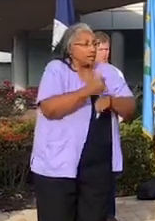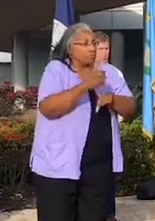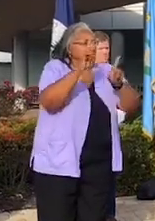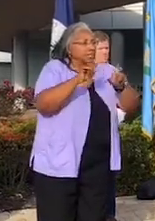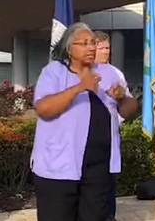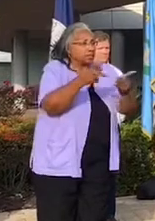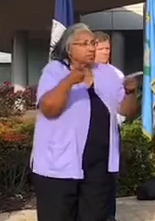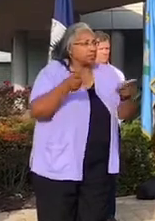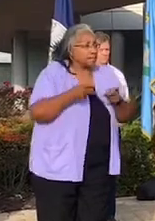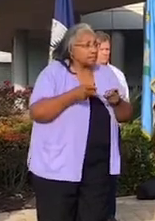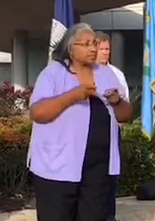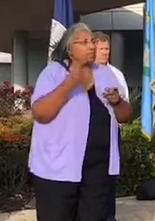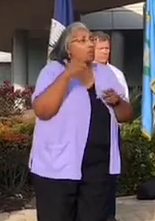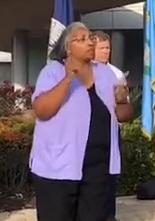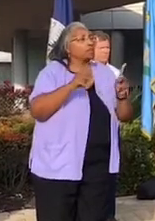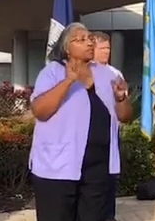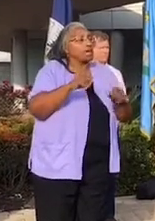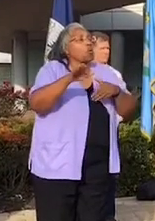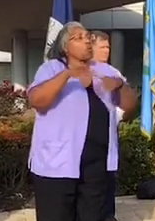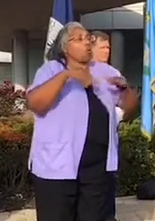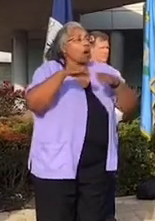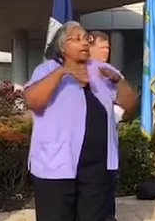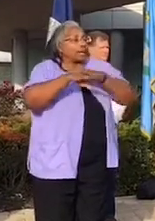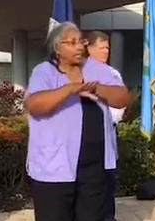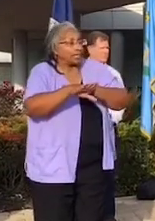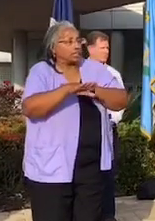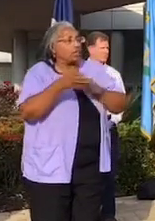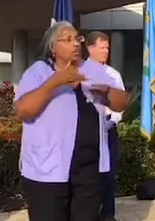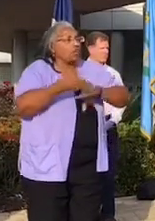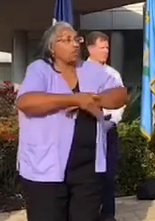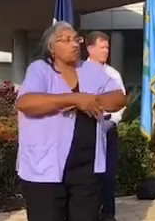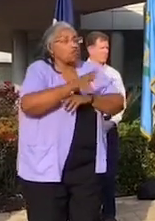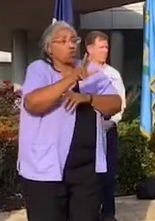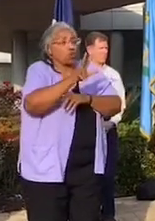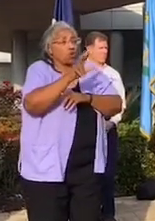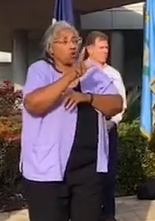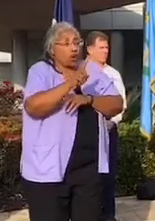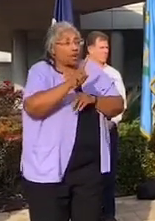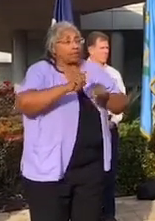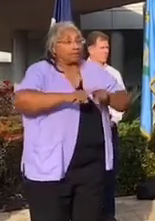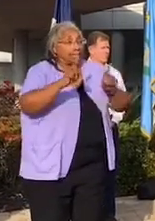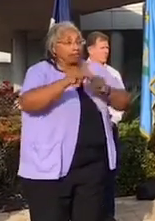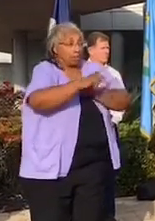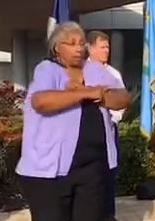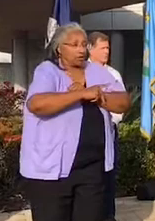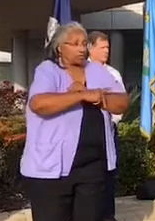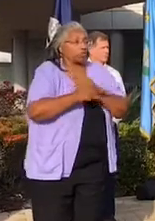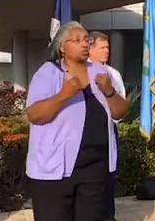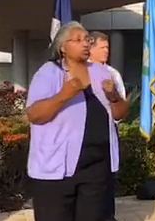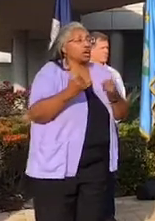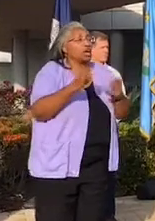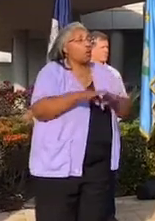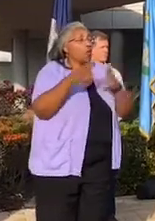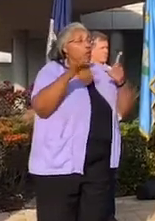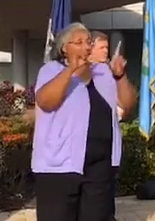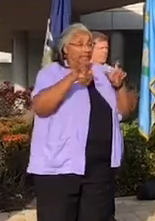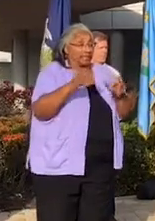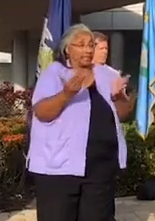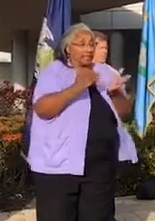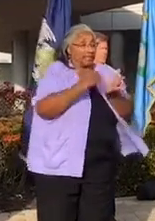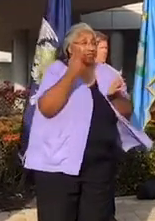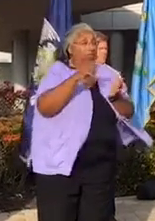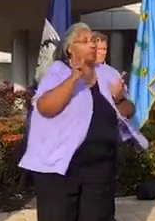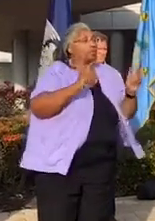available to those who can walk in throughout the parish, over 31 of them. Today, we open testing again to